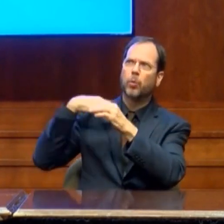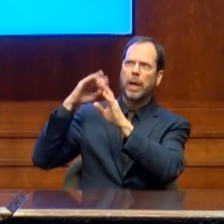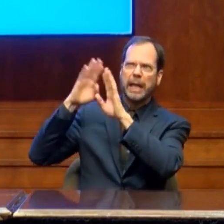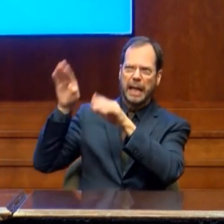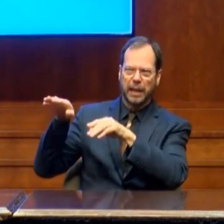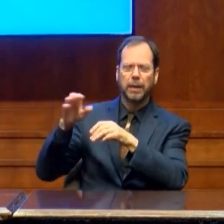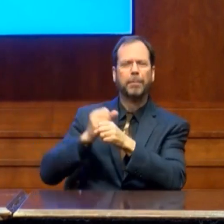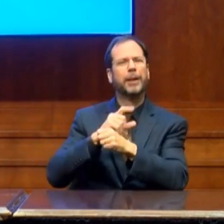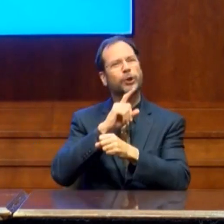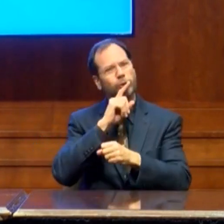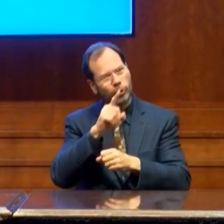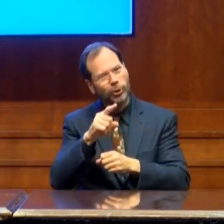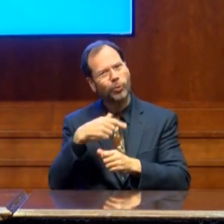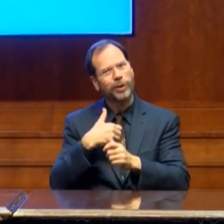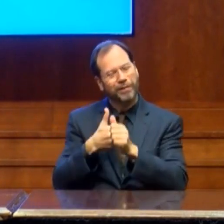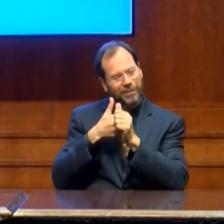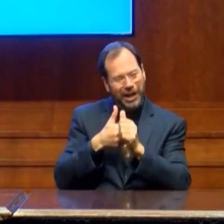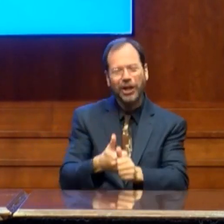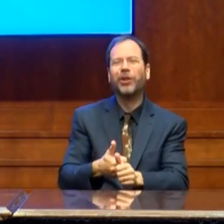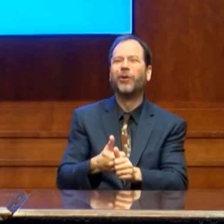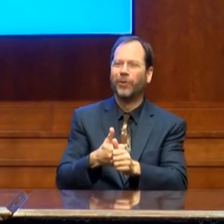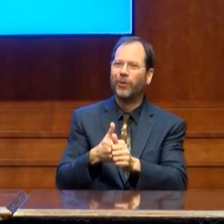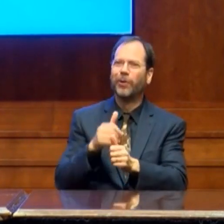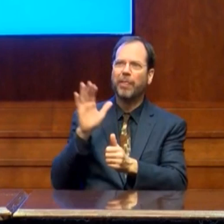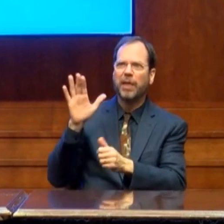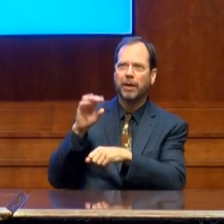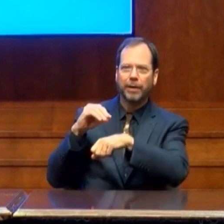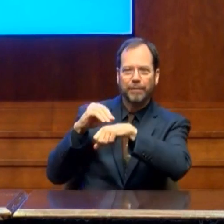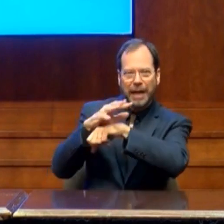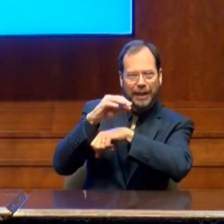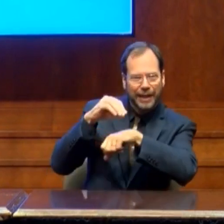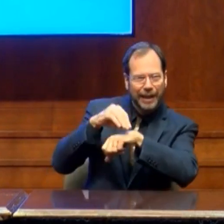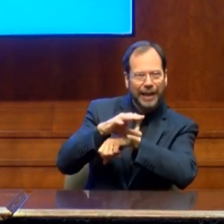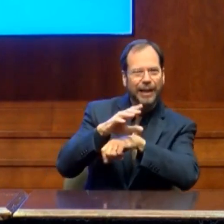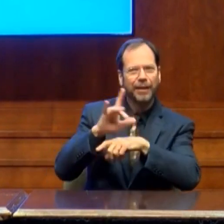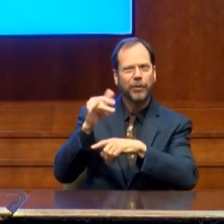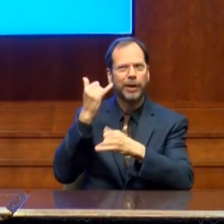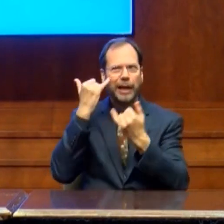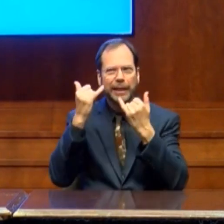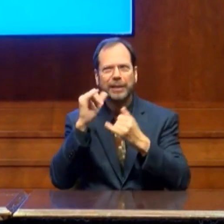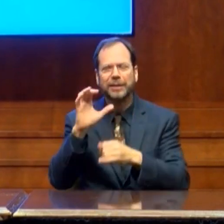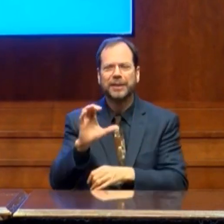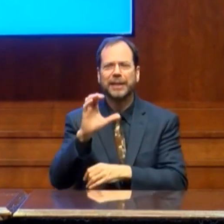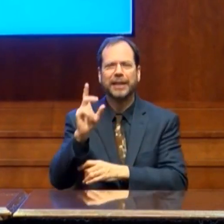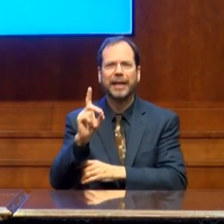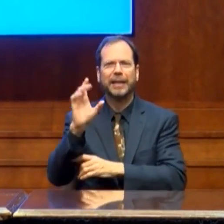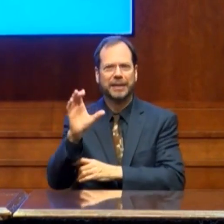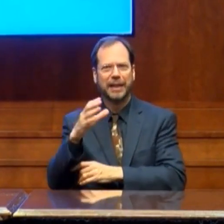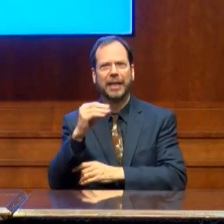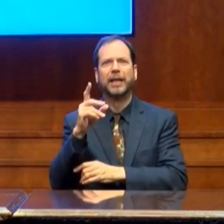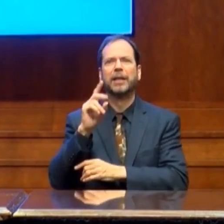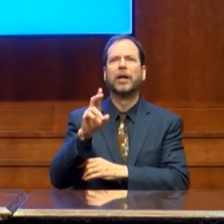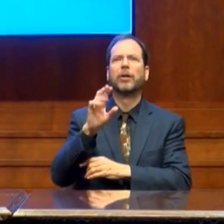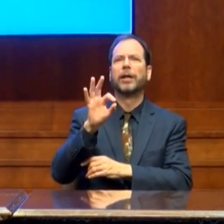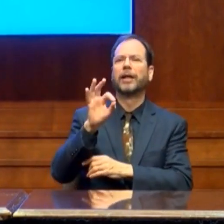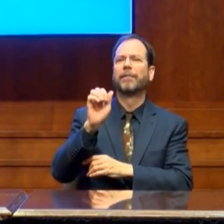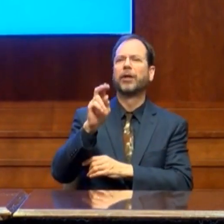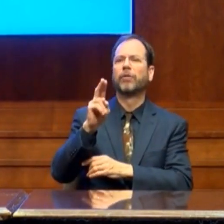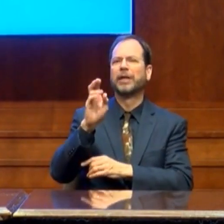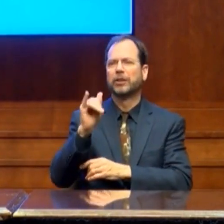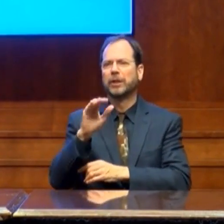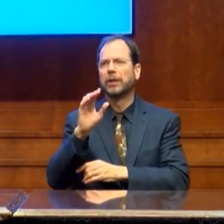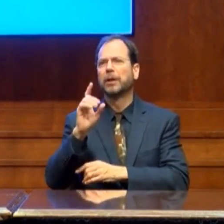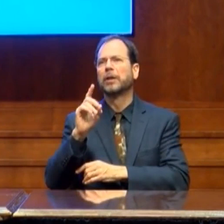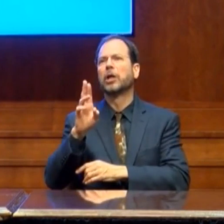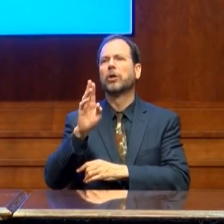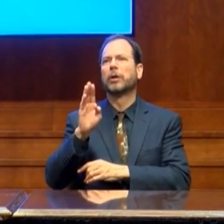White House on to make sure that we're following the suggestions and ideas of the CDC, as well as Dr. Fauci,